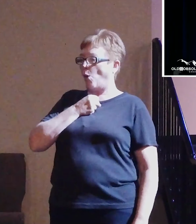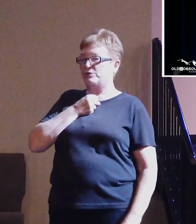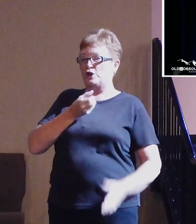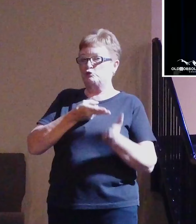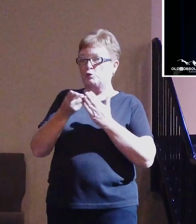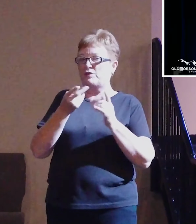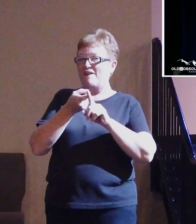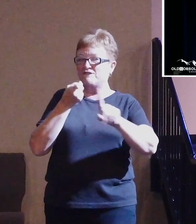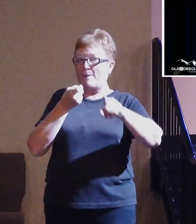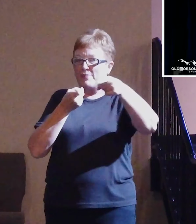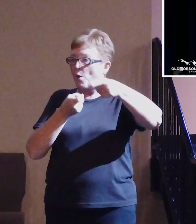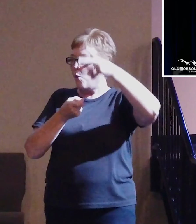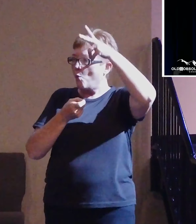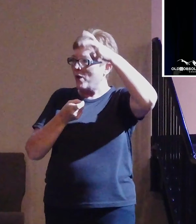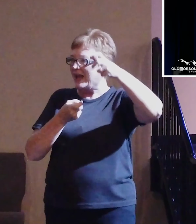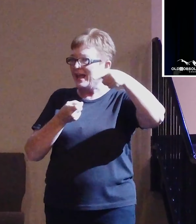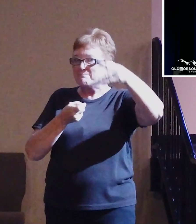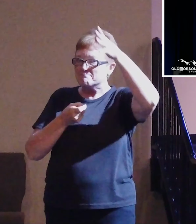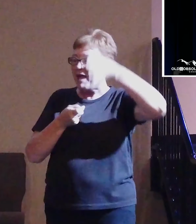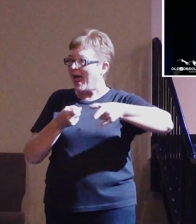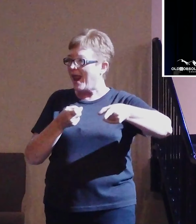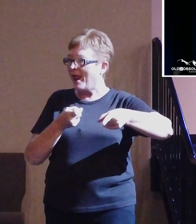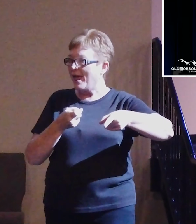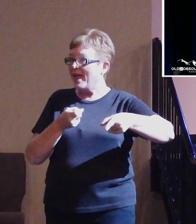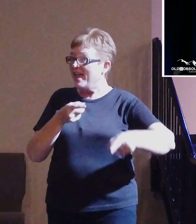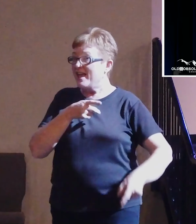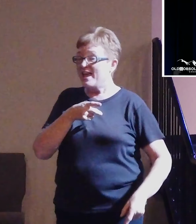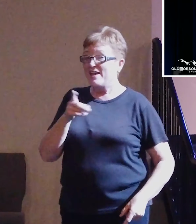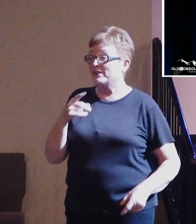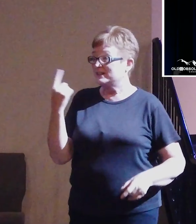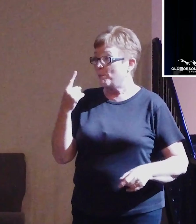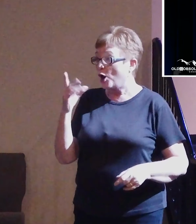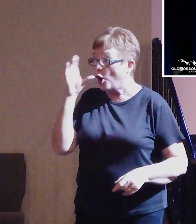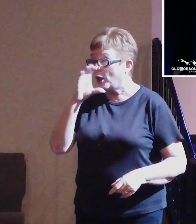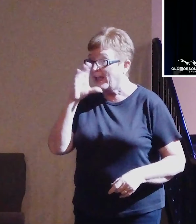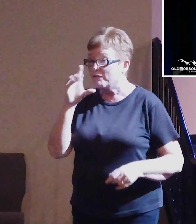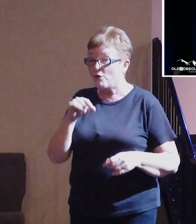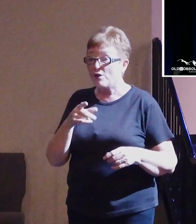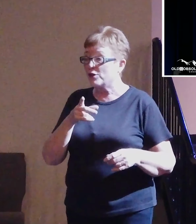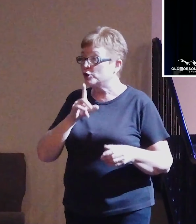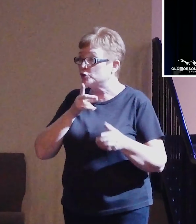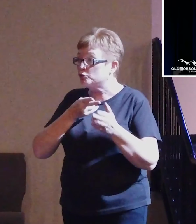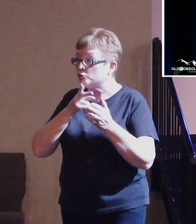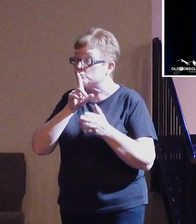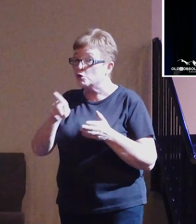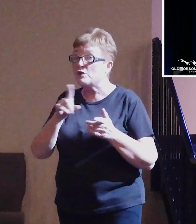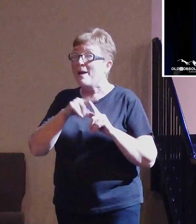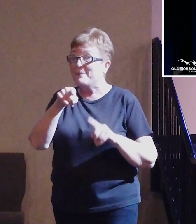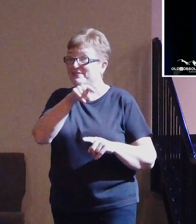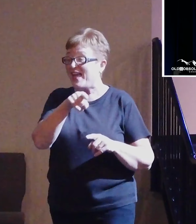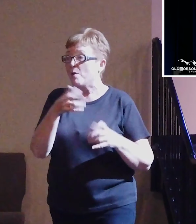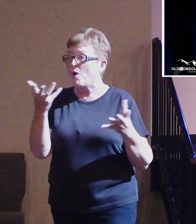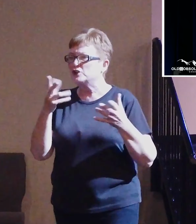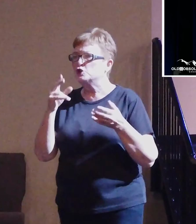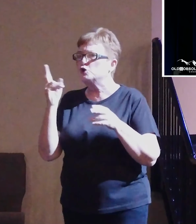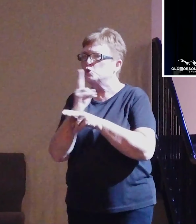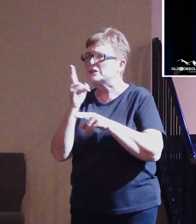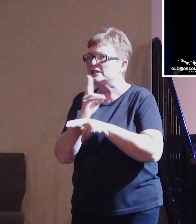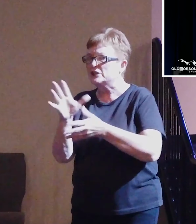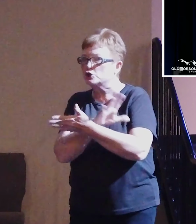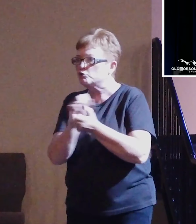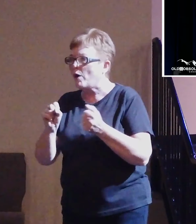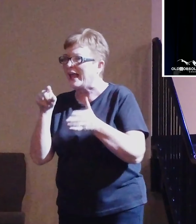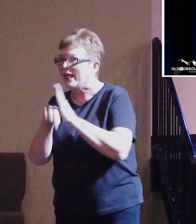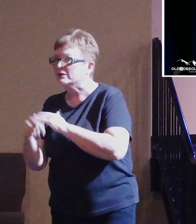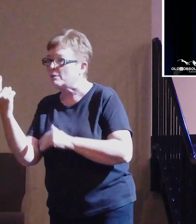wicked men. When someone has the truth, when someone's looking for that truth, but they intend to use it to destroy life, we